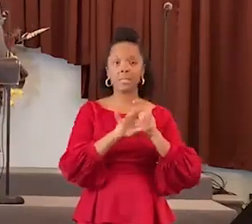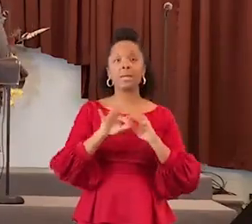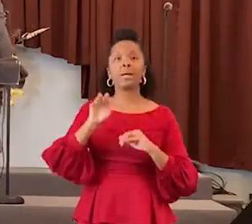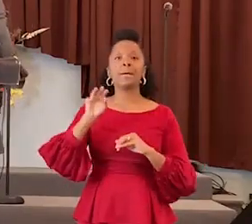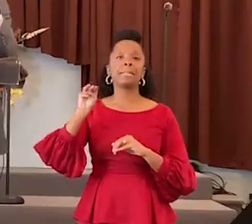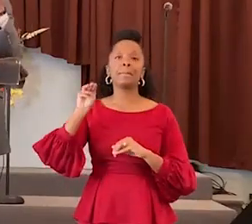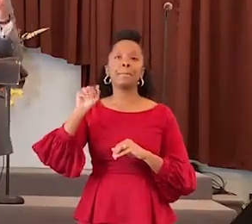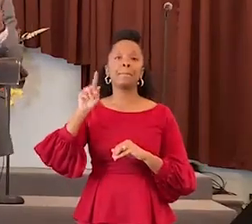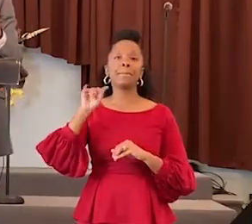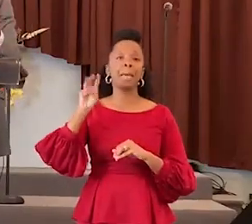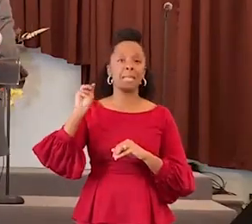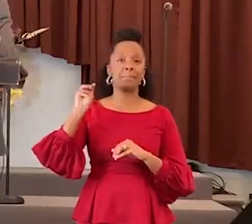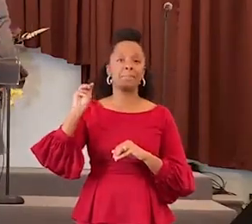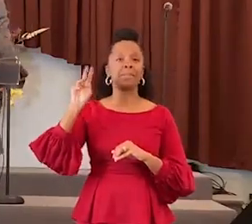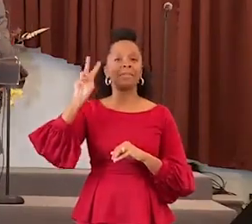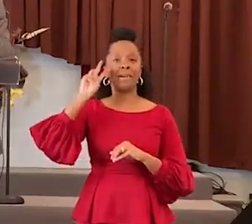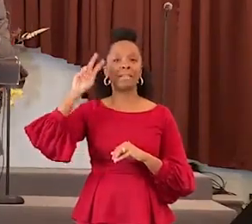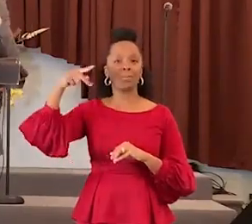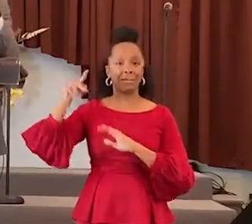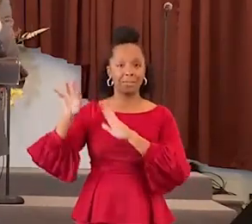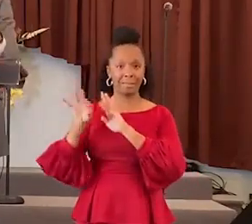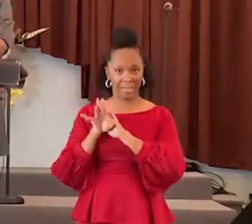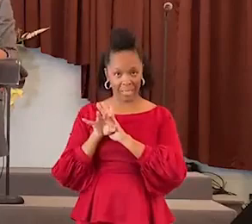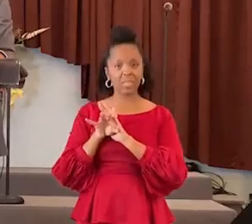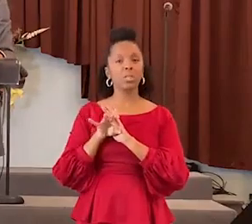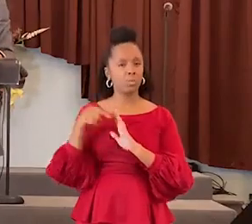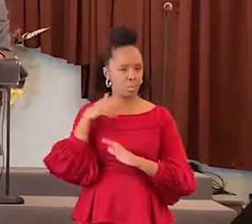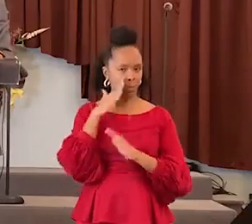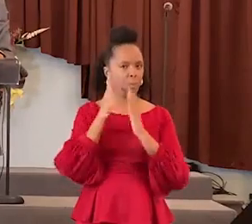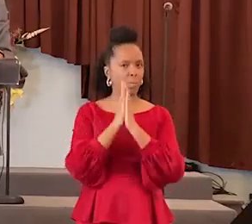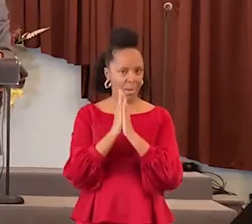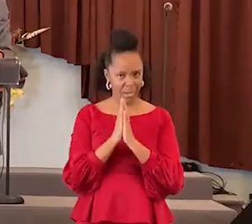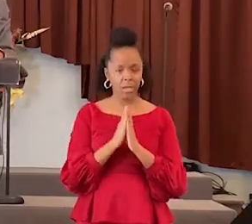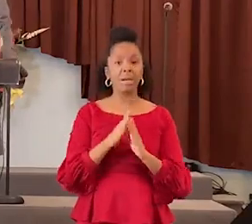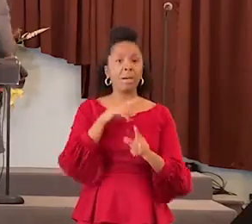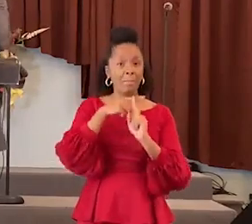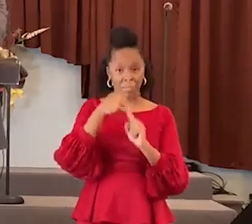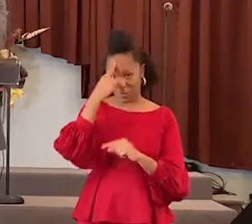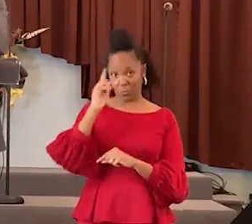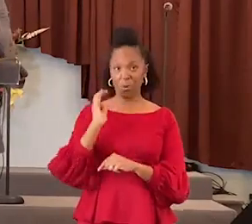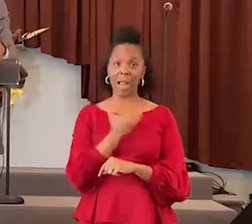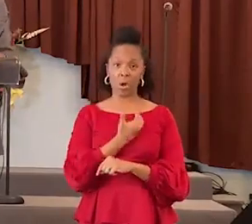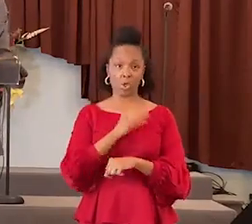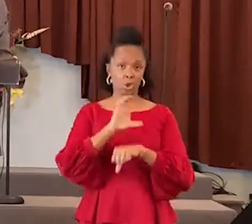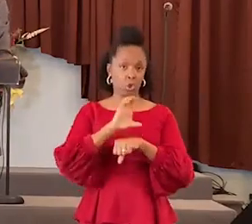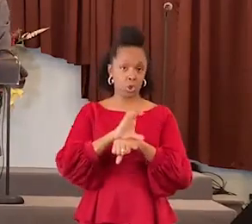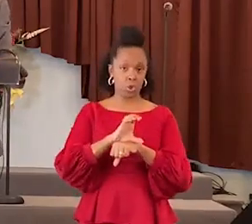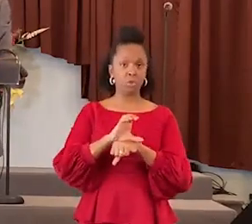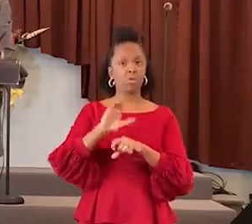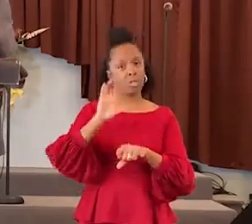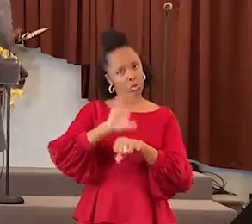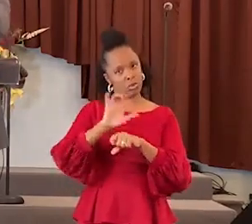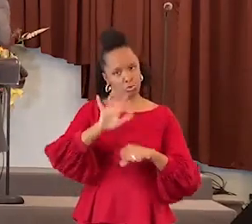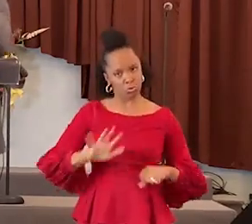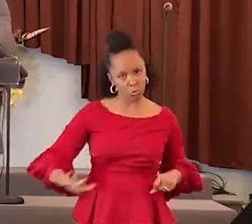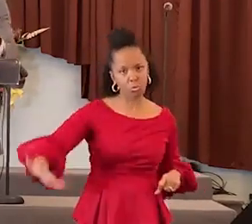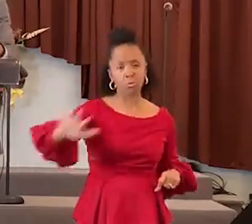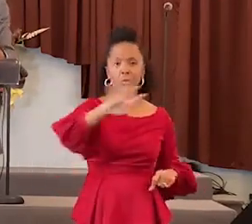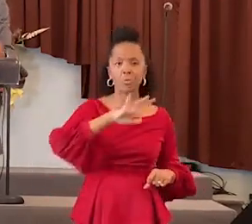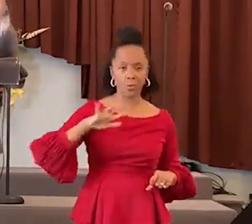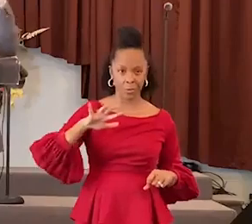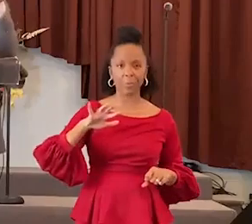this church. Pray for the body of Christ. Particularly the Church of God in Christ worldwide. We're going to pray on Tuesday night at 7:30. Tune